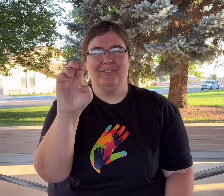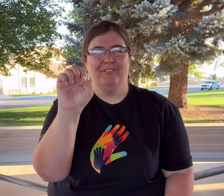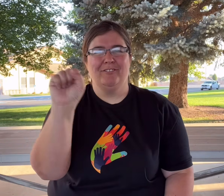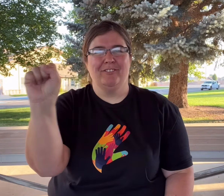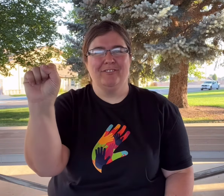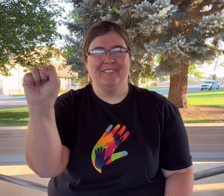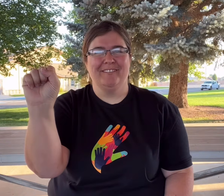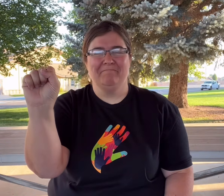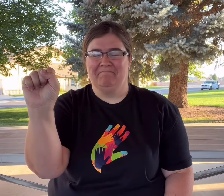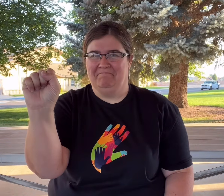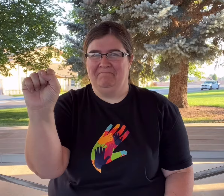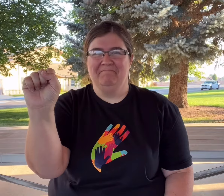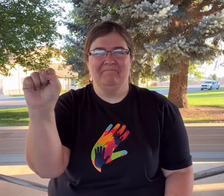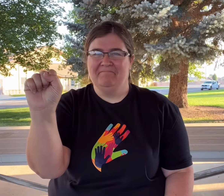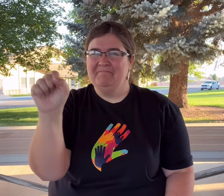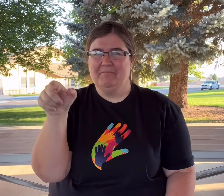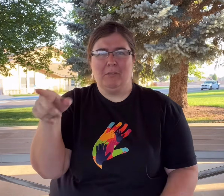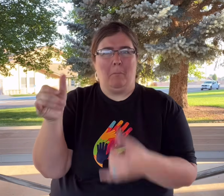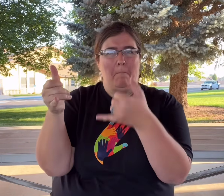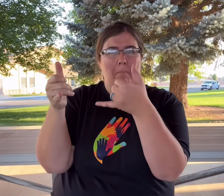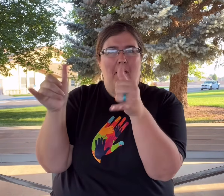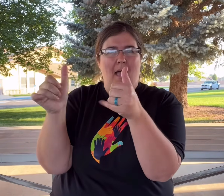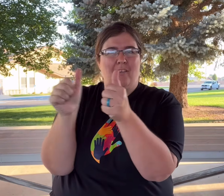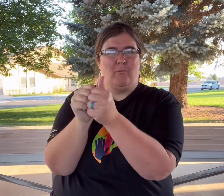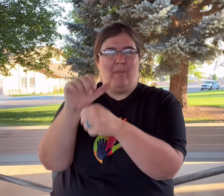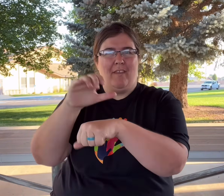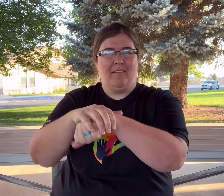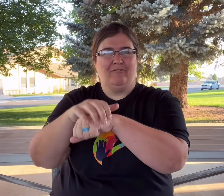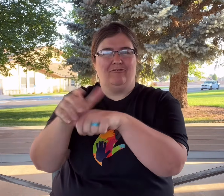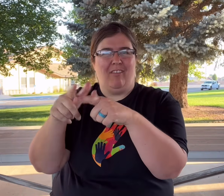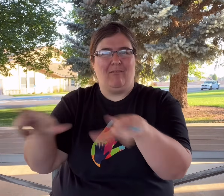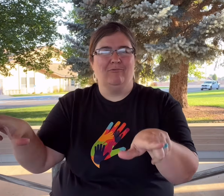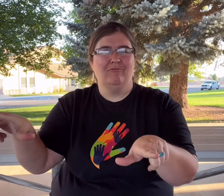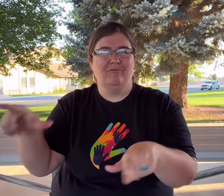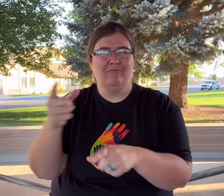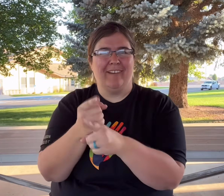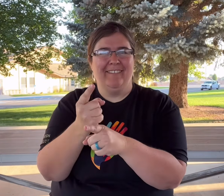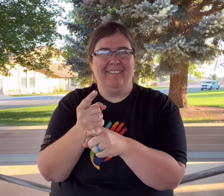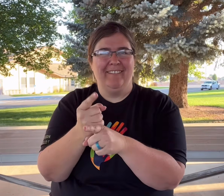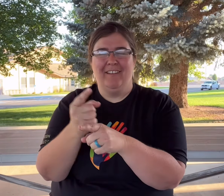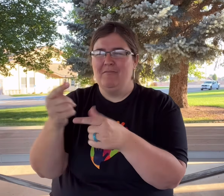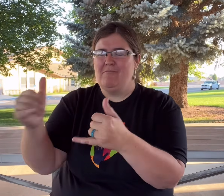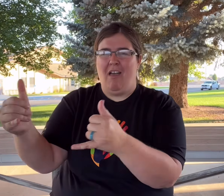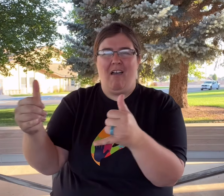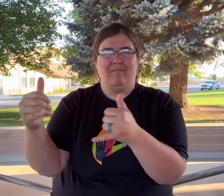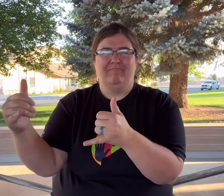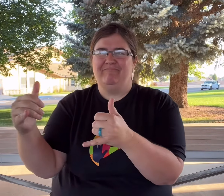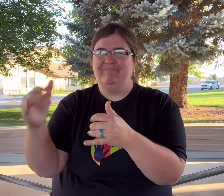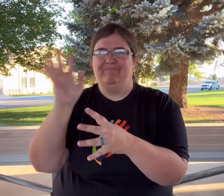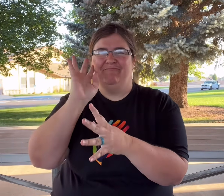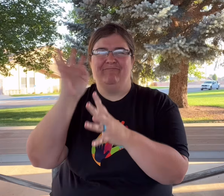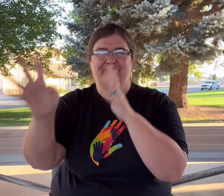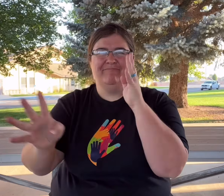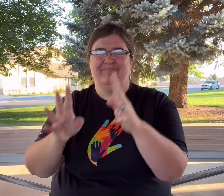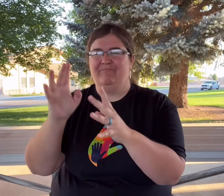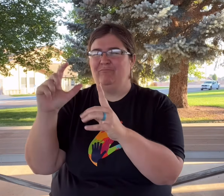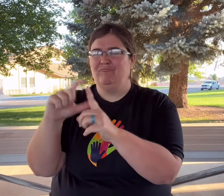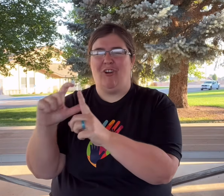Dr. Seuss and how he would play with the English language? He would play and make up fun words.